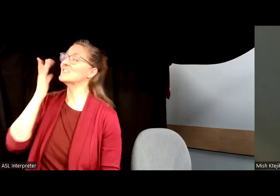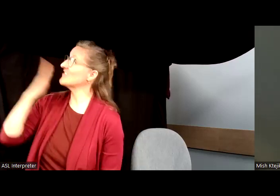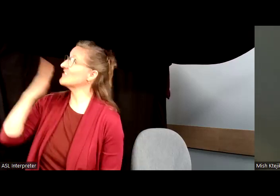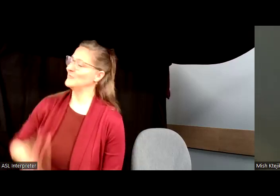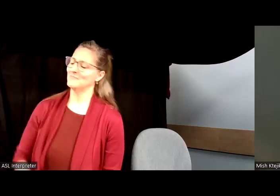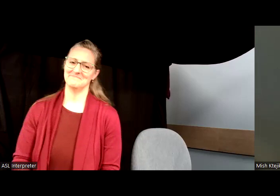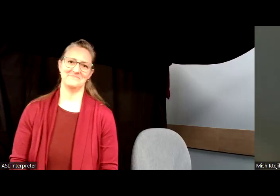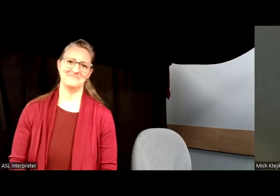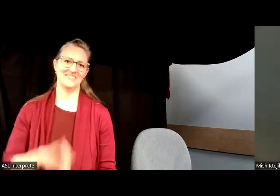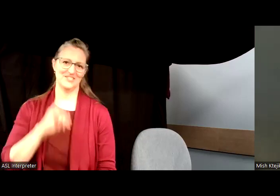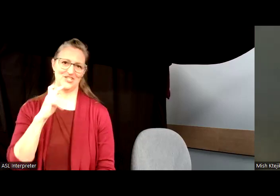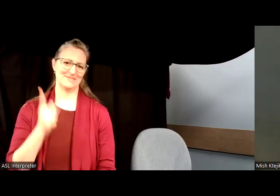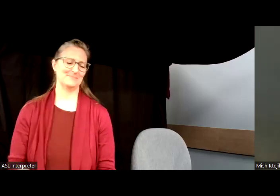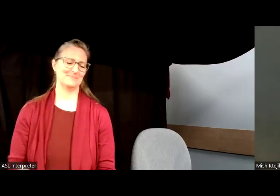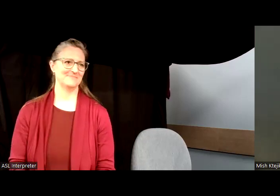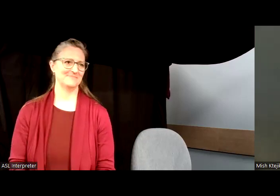Jack, thank you, Mish.